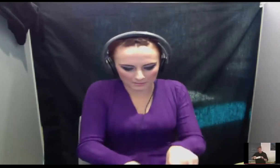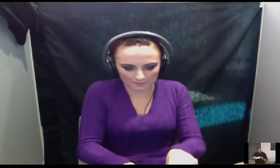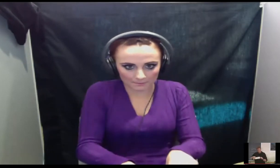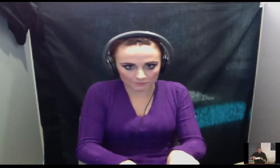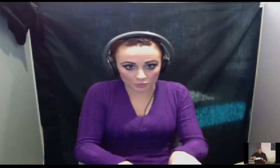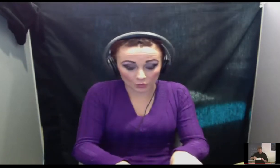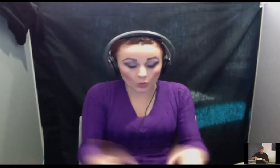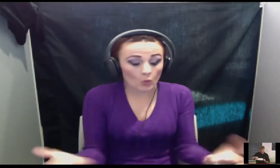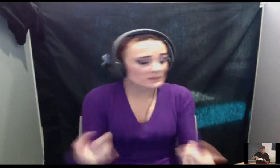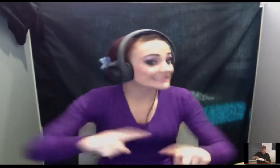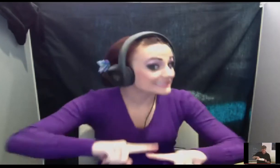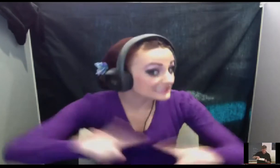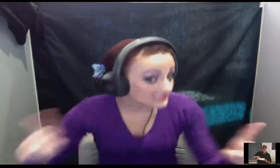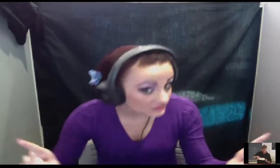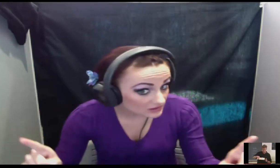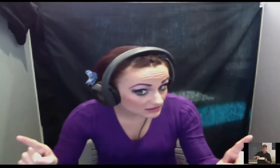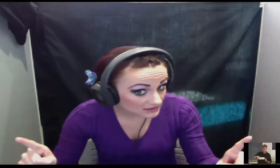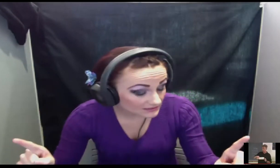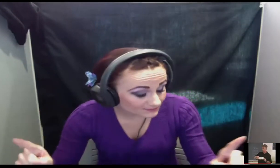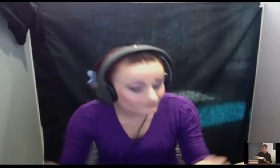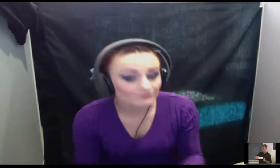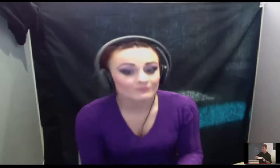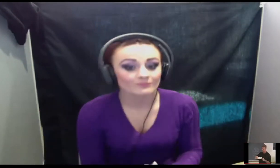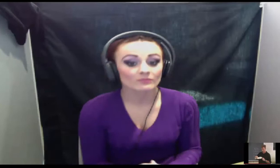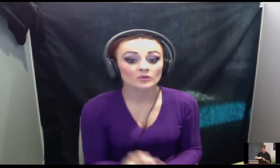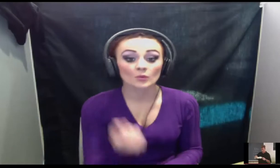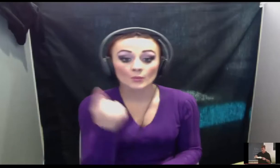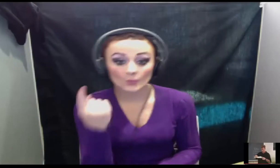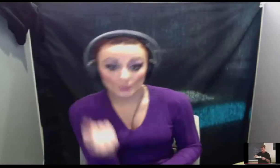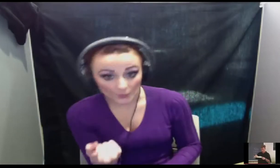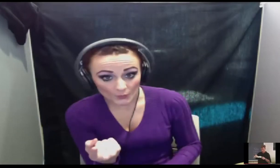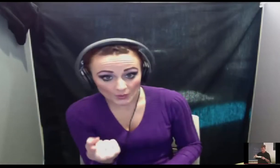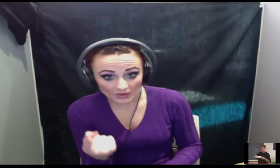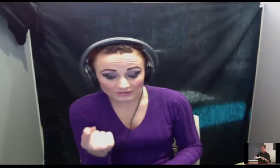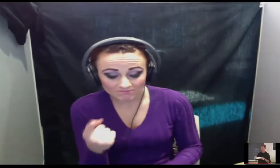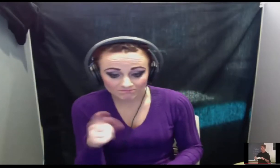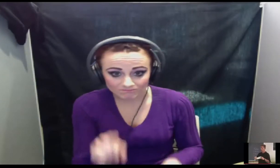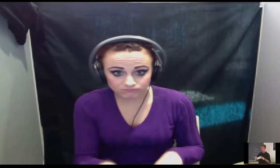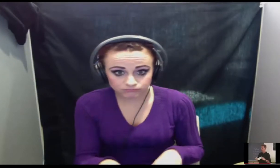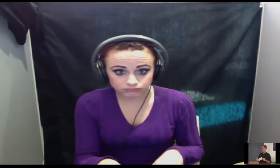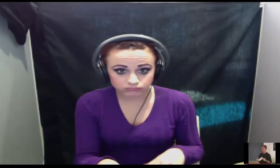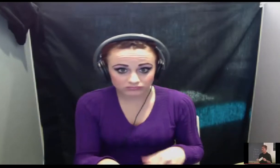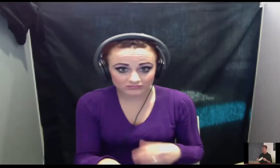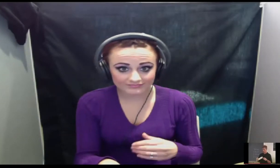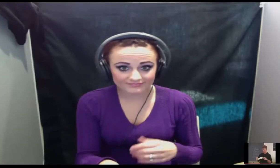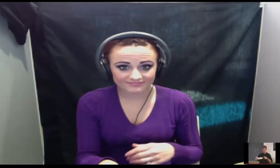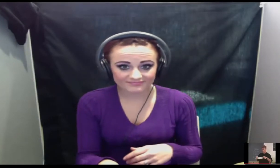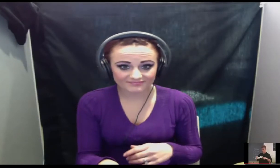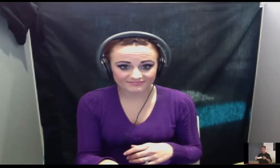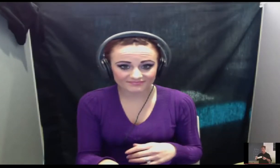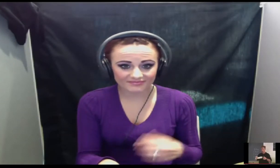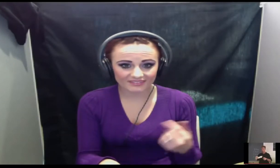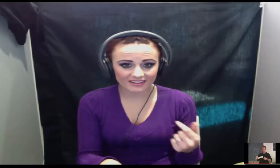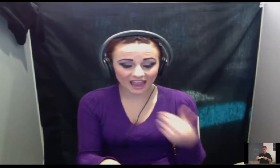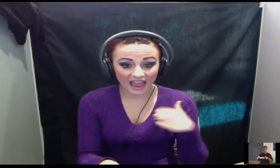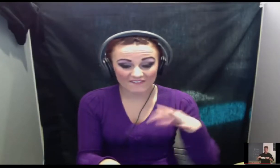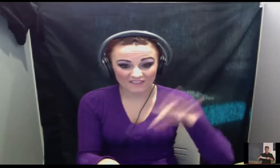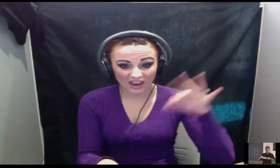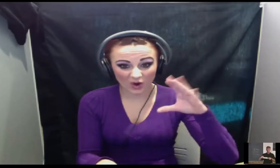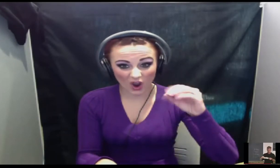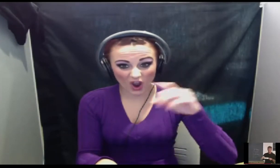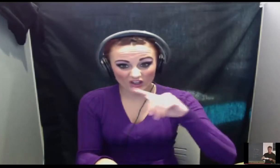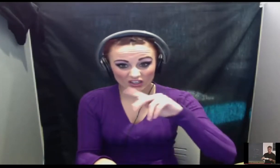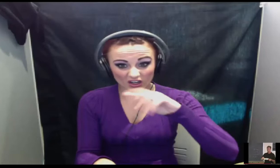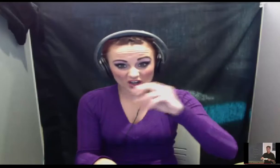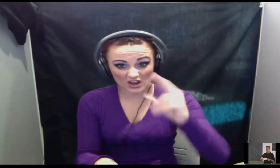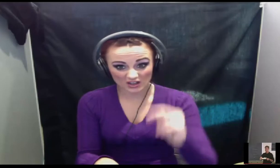this. On one part of the thermometer, I took a bunch of this filter wool, or cotton basically, and wrapped it around there, and